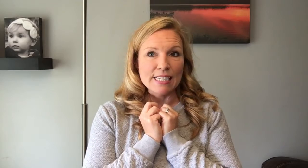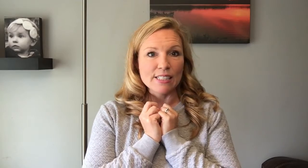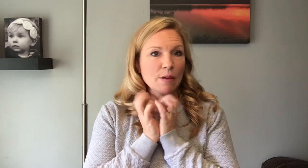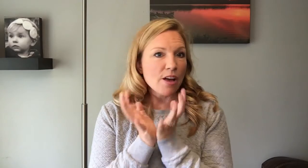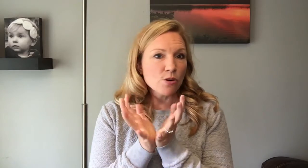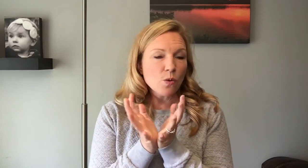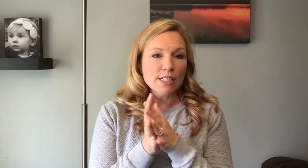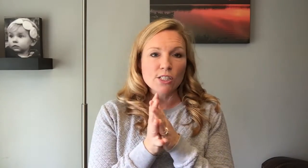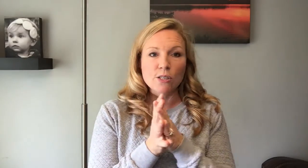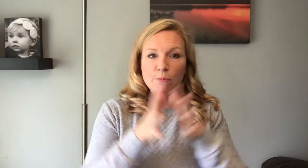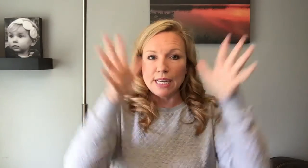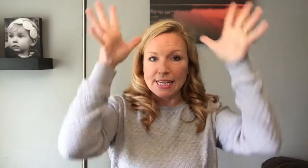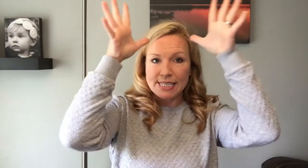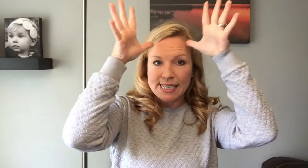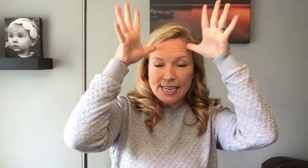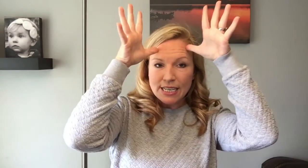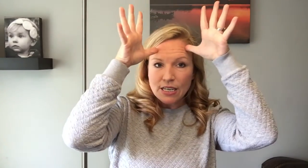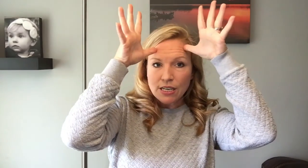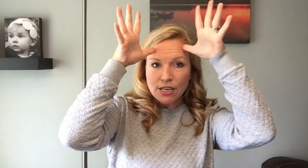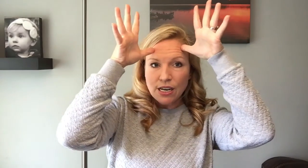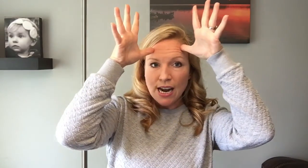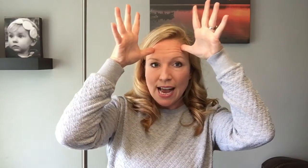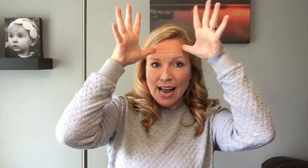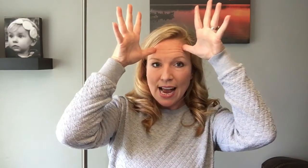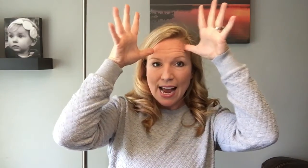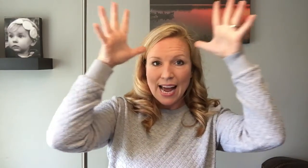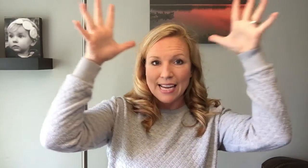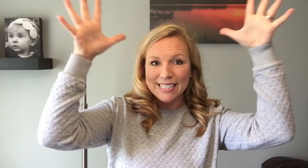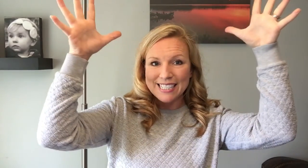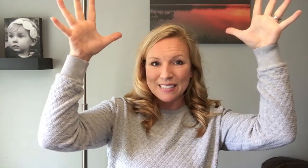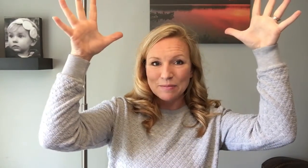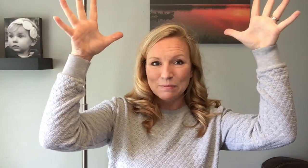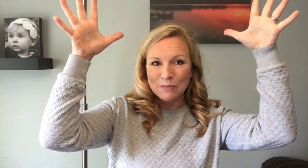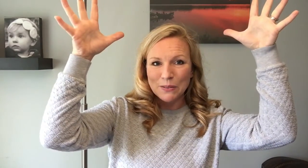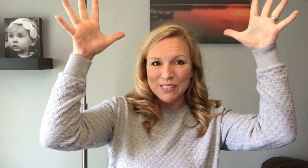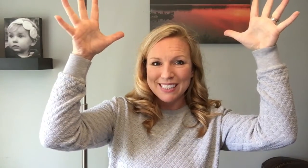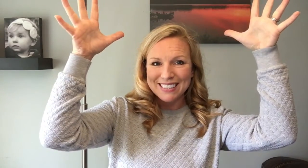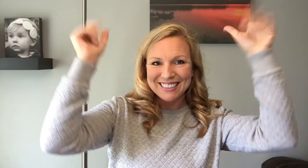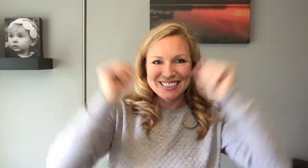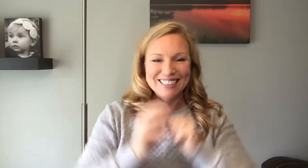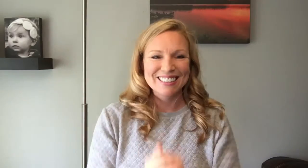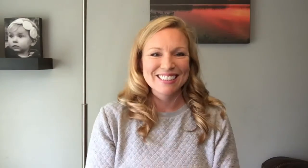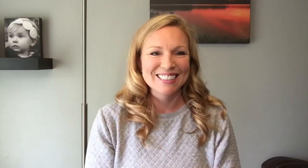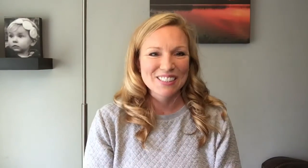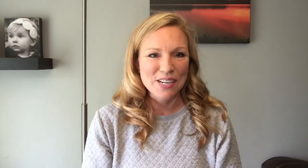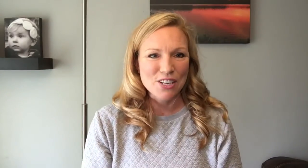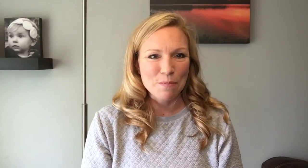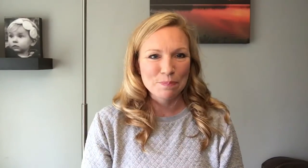and some other ones could be deer and moose. Great job.